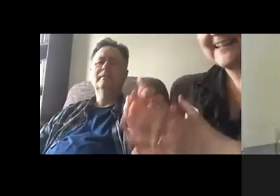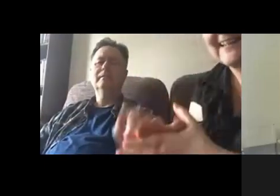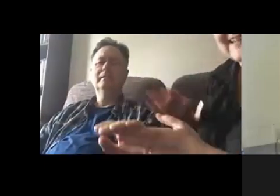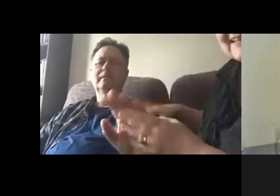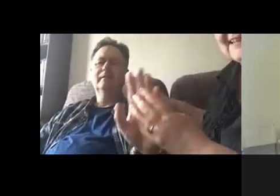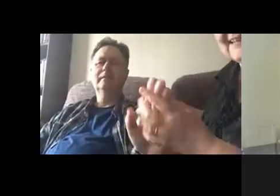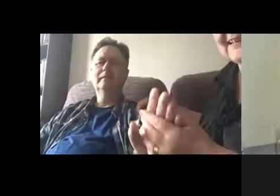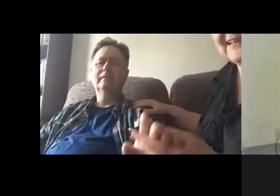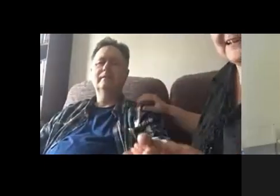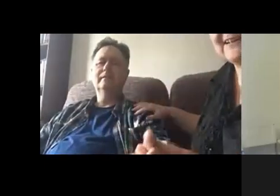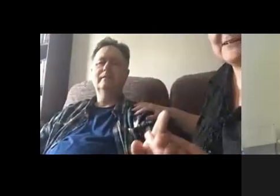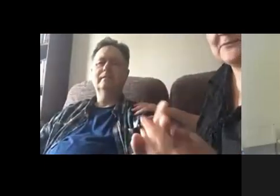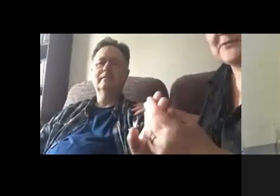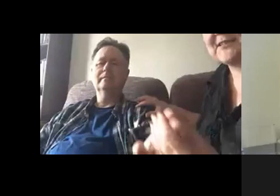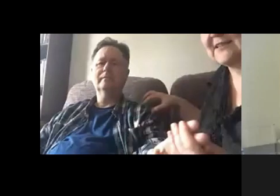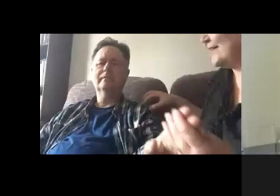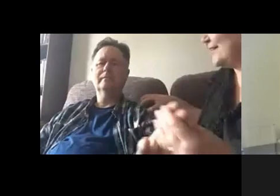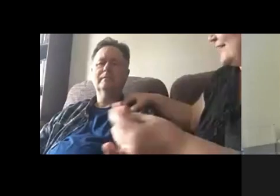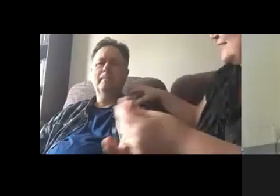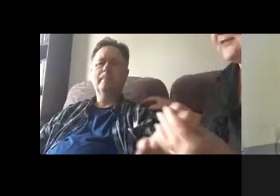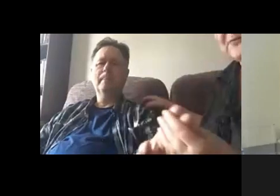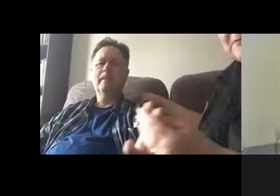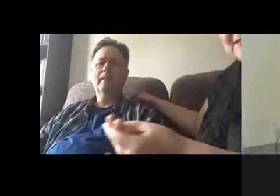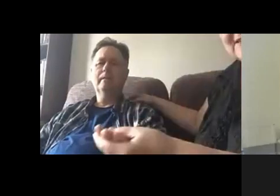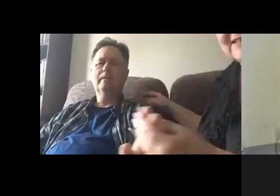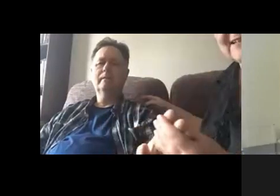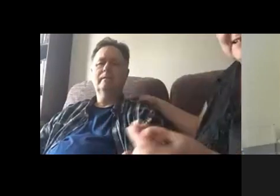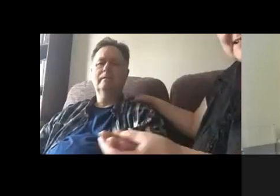too, please, and then we can see each other. Did you want